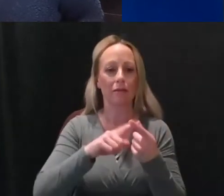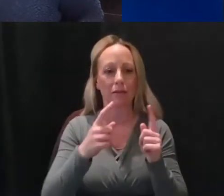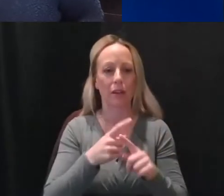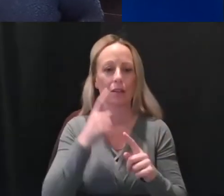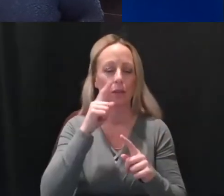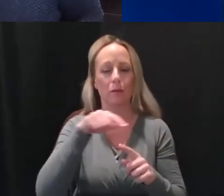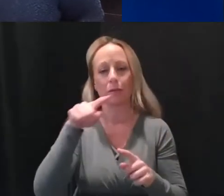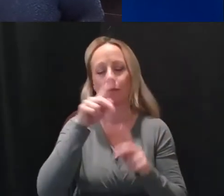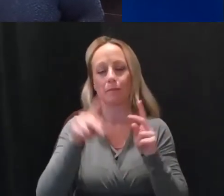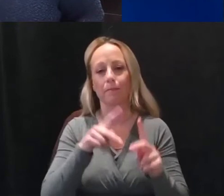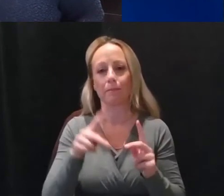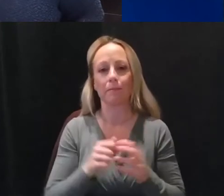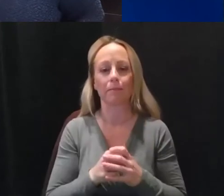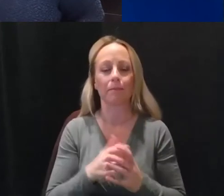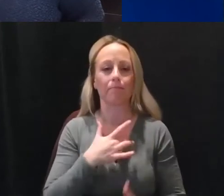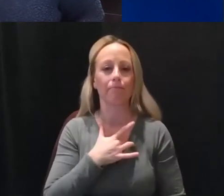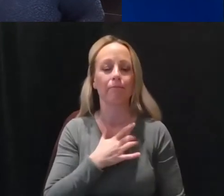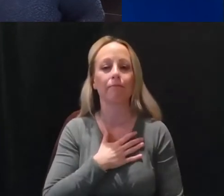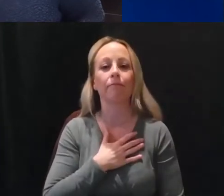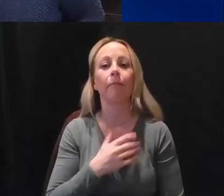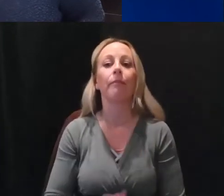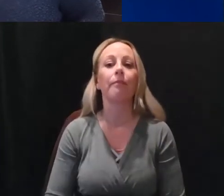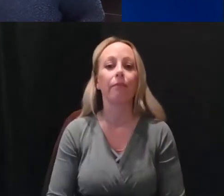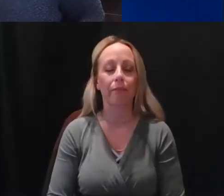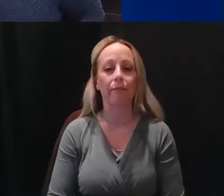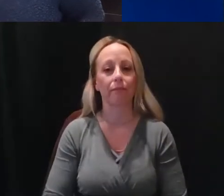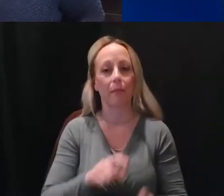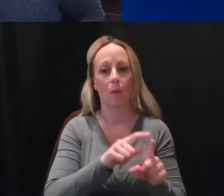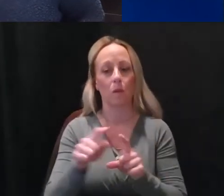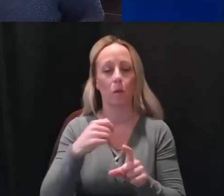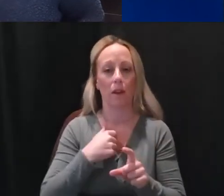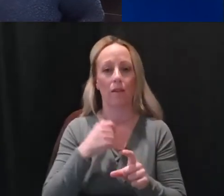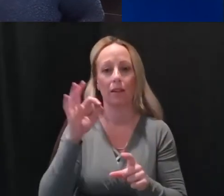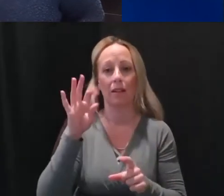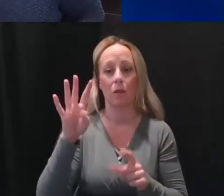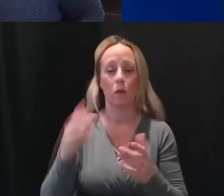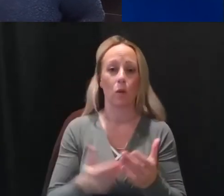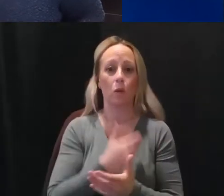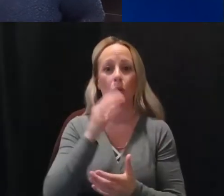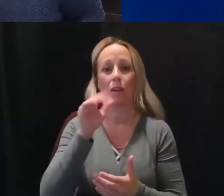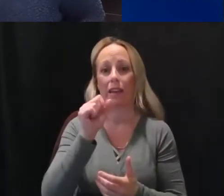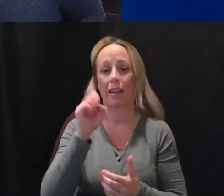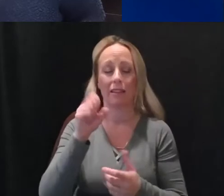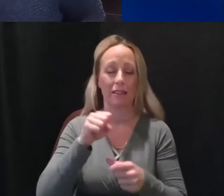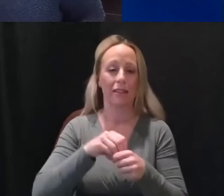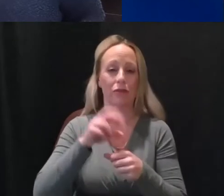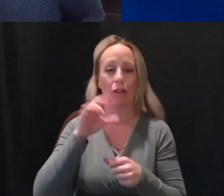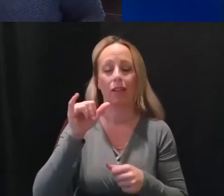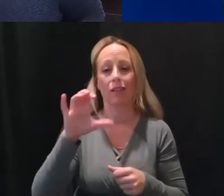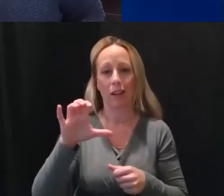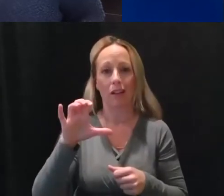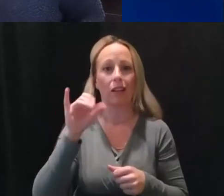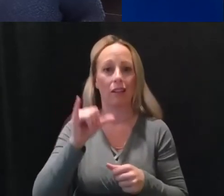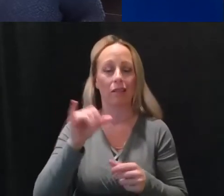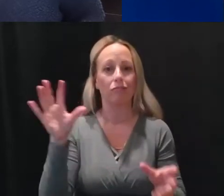individuals. In addition, we also have 94 new cases of COVID-19 in Rock Island County, which brings